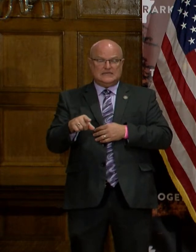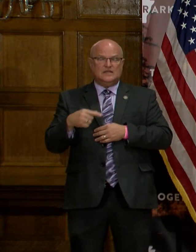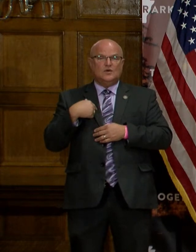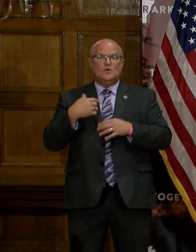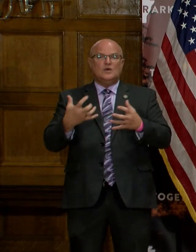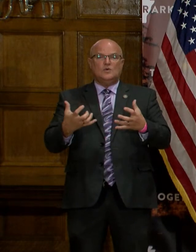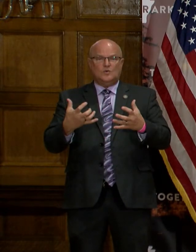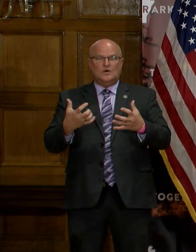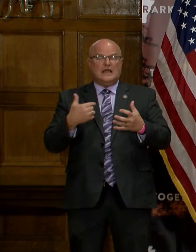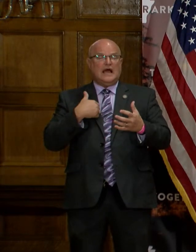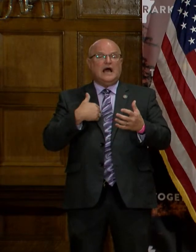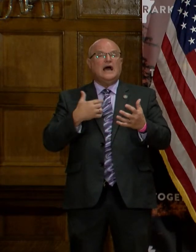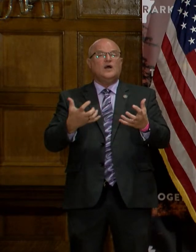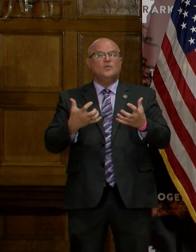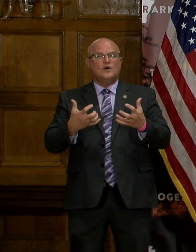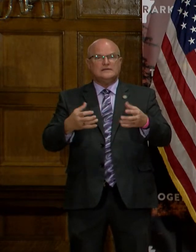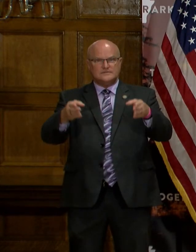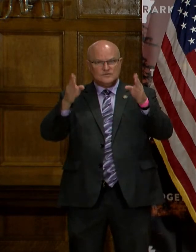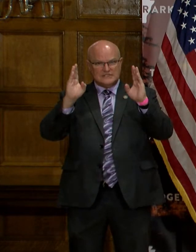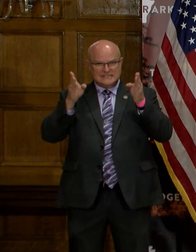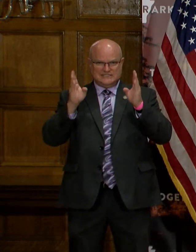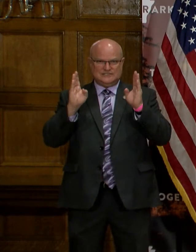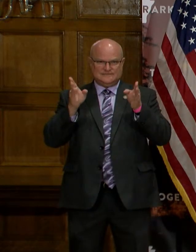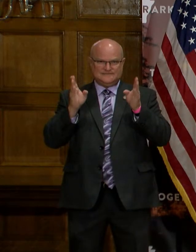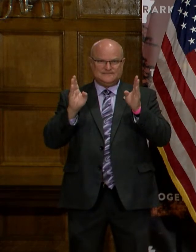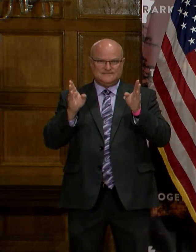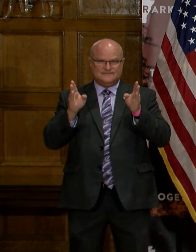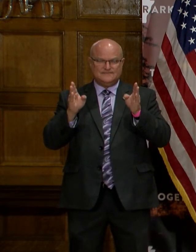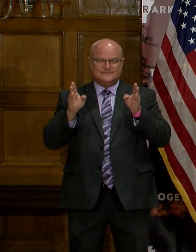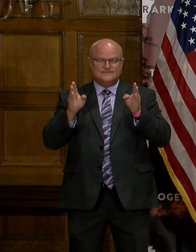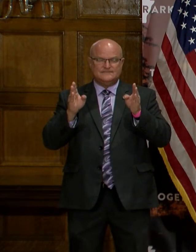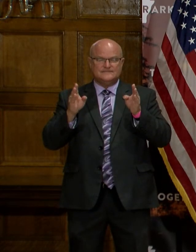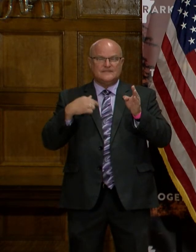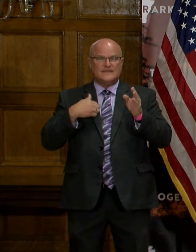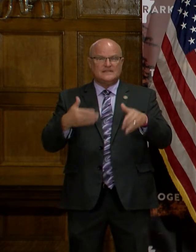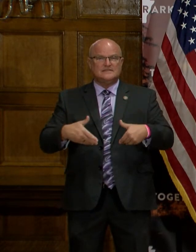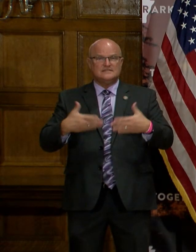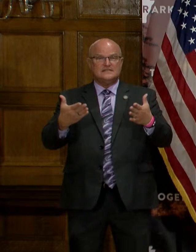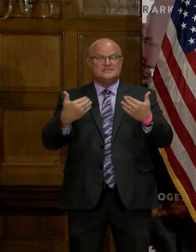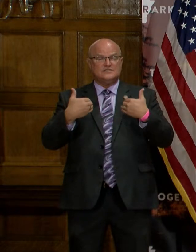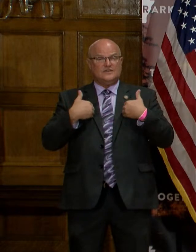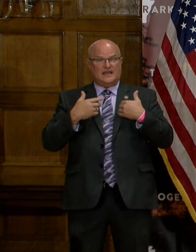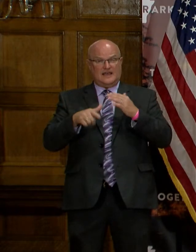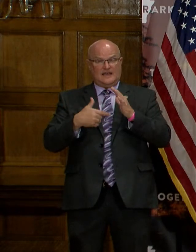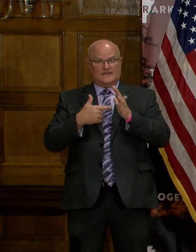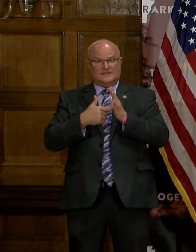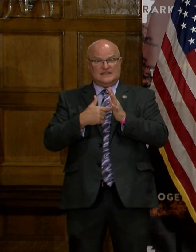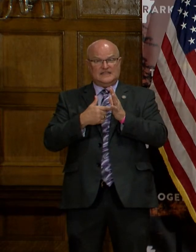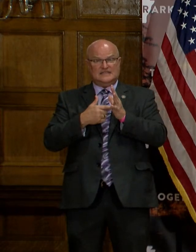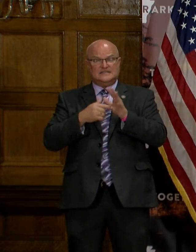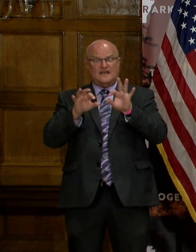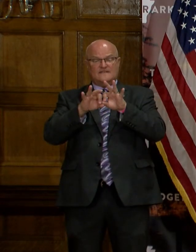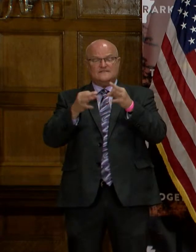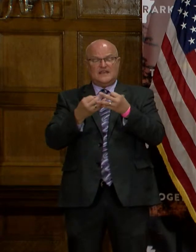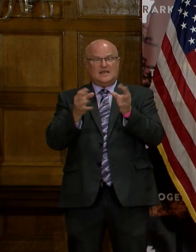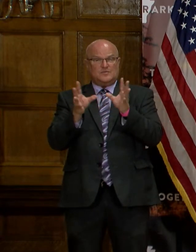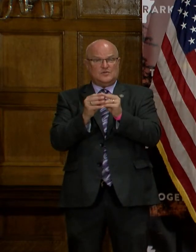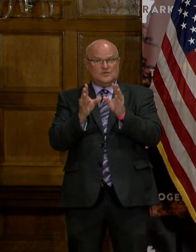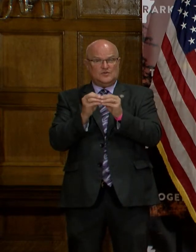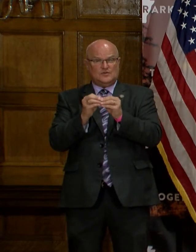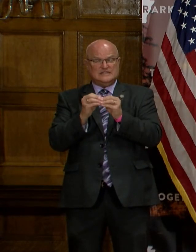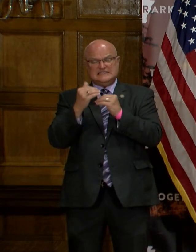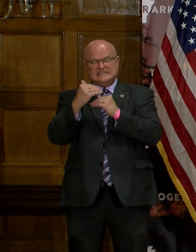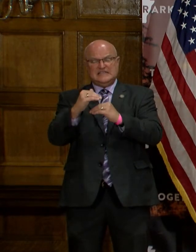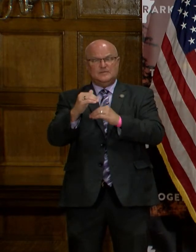want to bring this to your attention. I would suggest that if you have these reunions, that you limit them